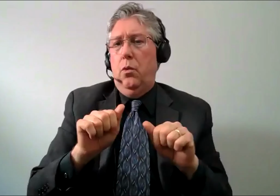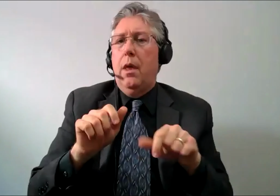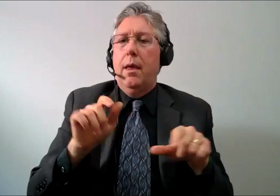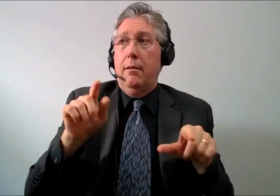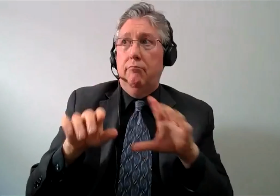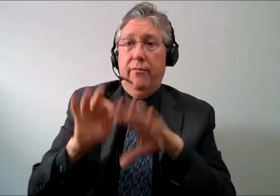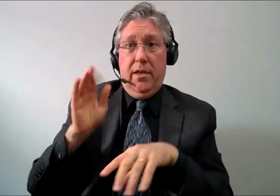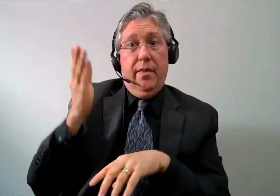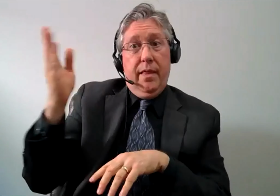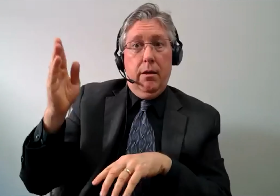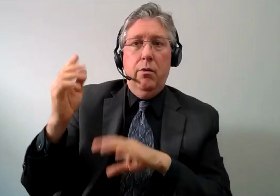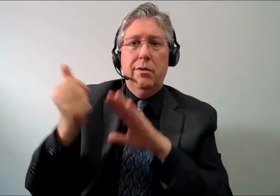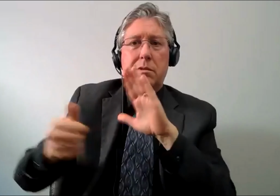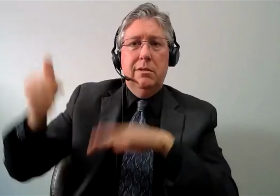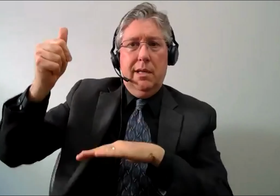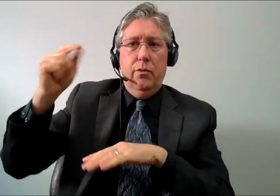webpage.